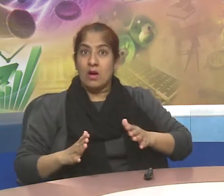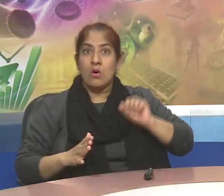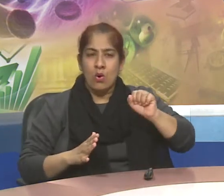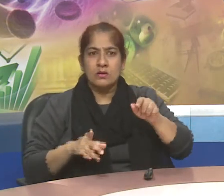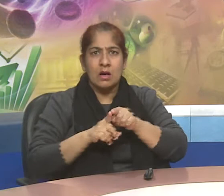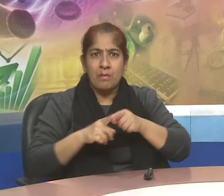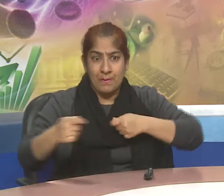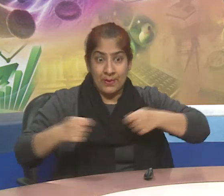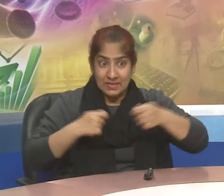what are